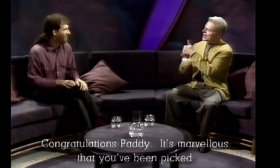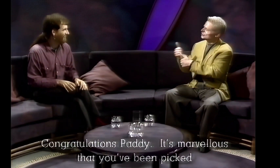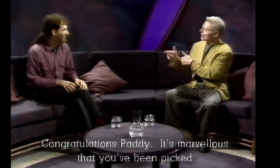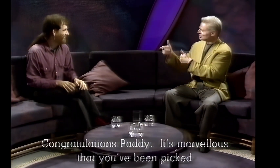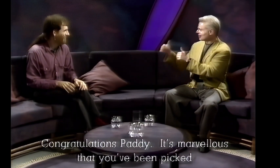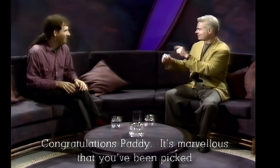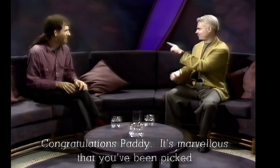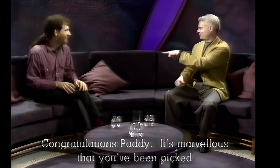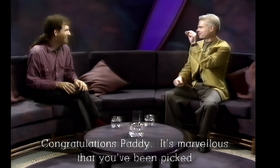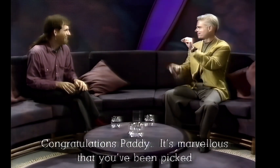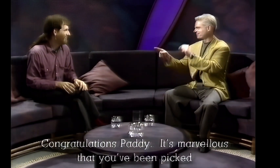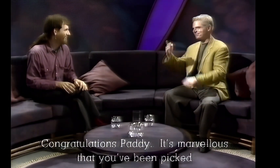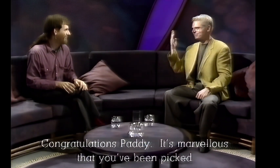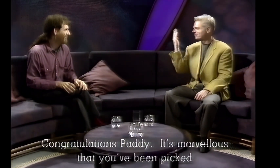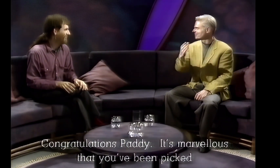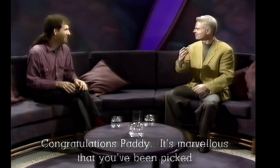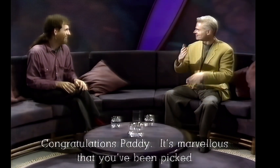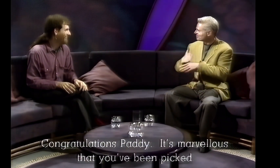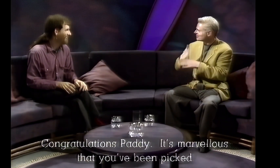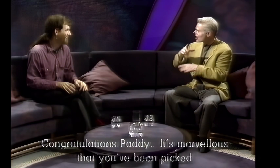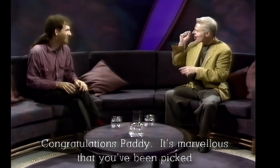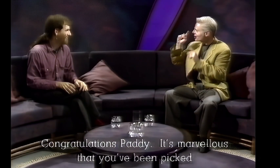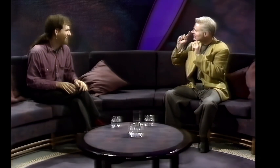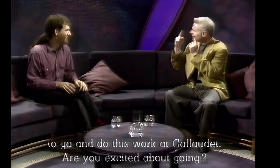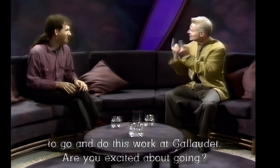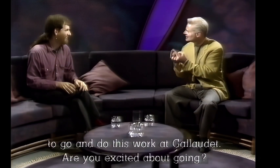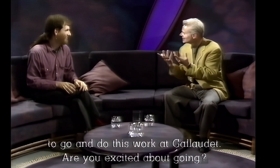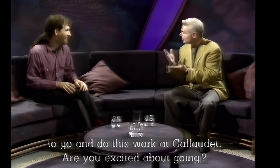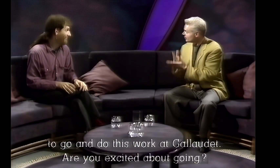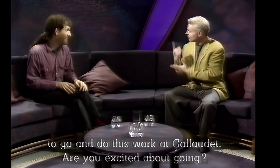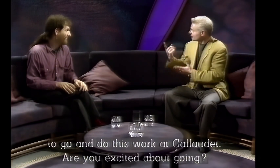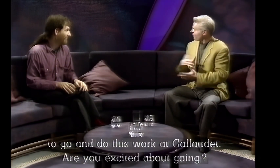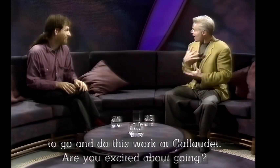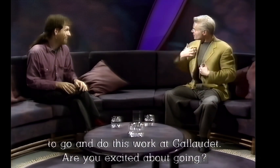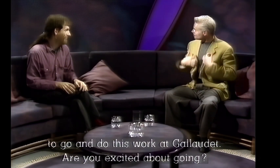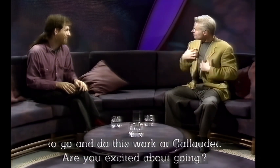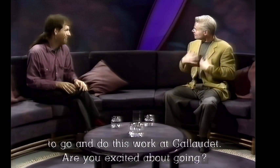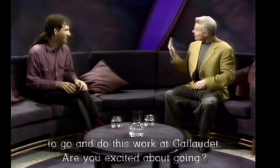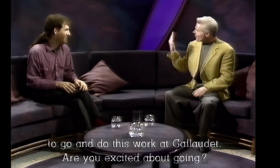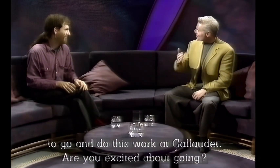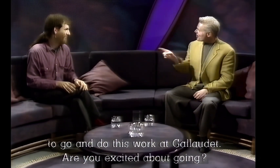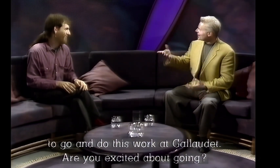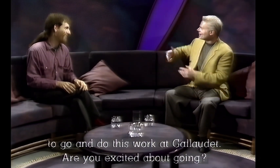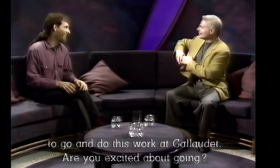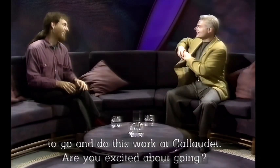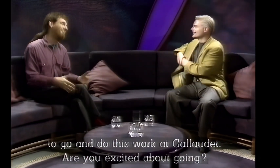Well, congratulations, Paddy. I think it's marvellous to have been picked to go and do this work at Gallaudet. Are you excited about going?